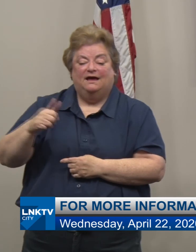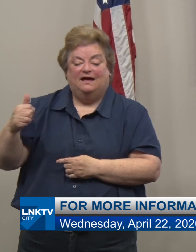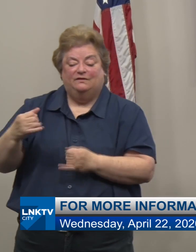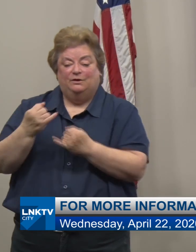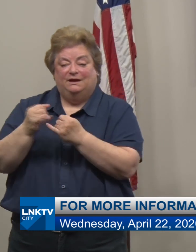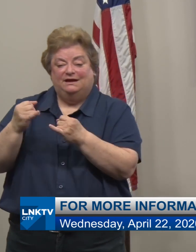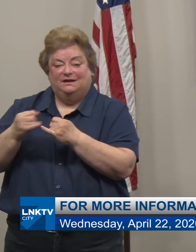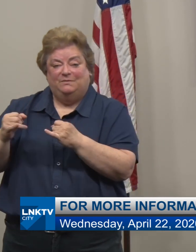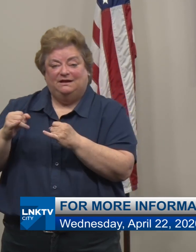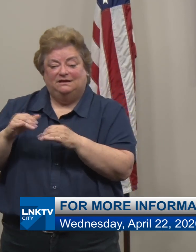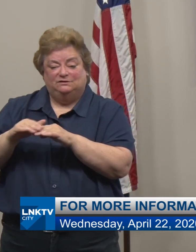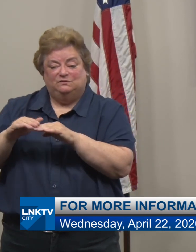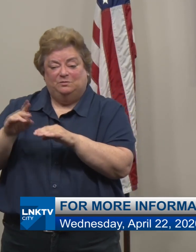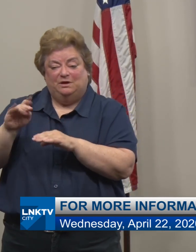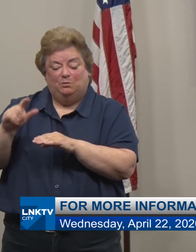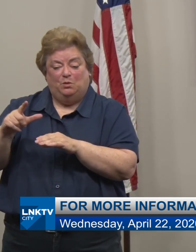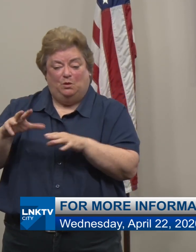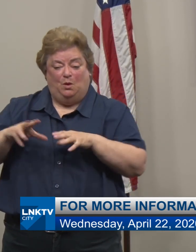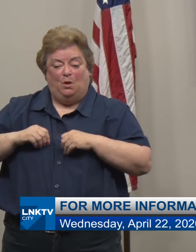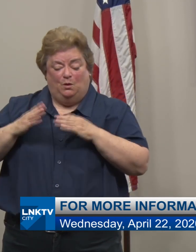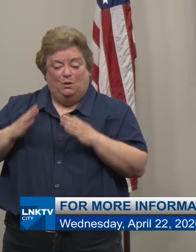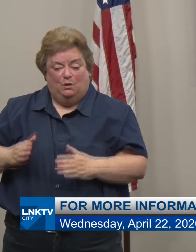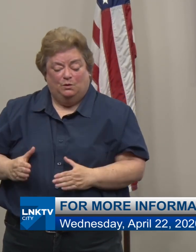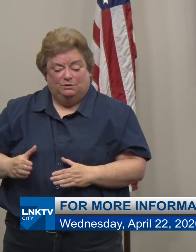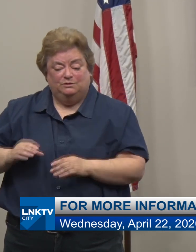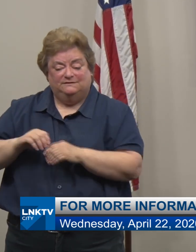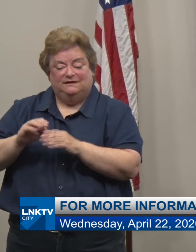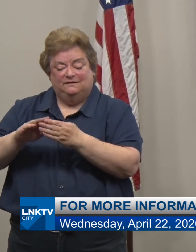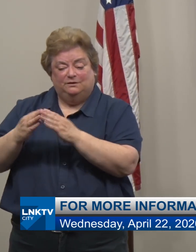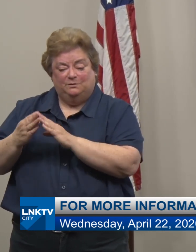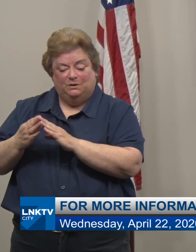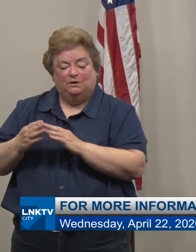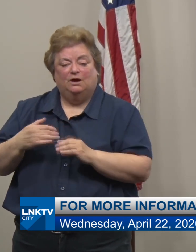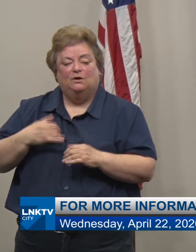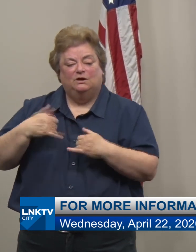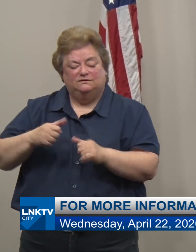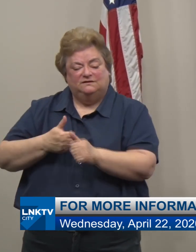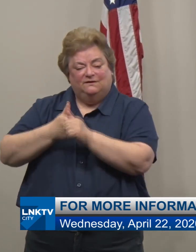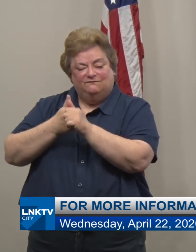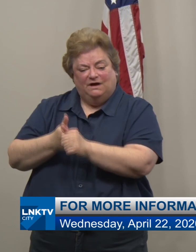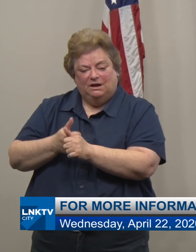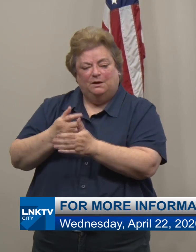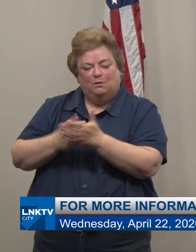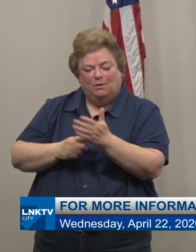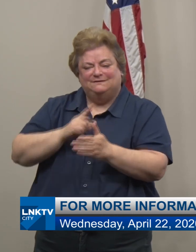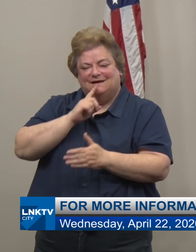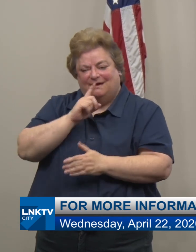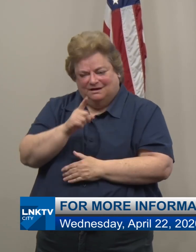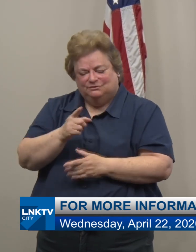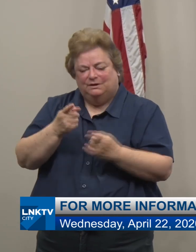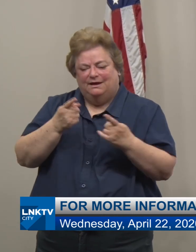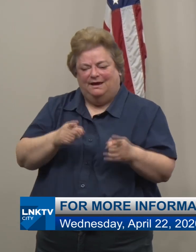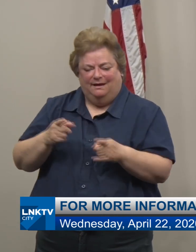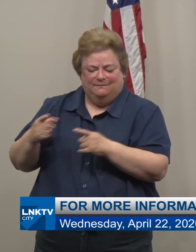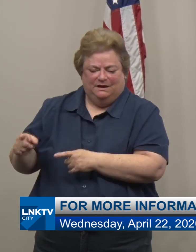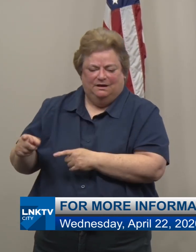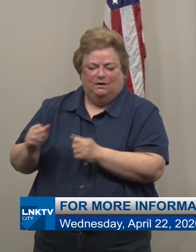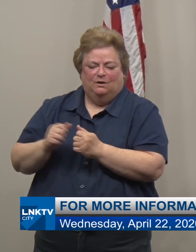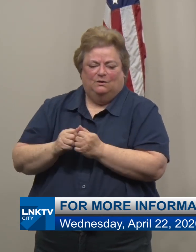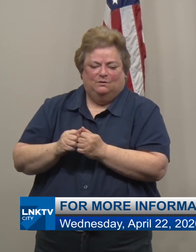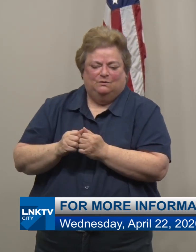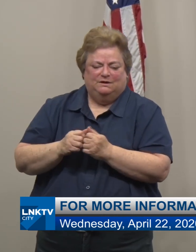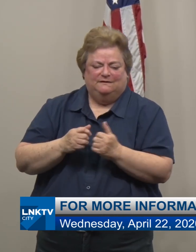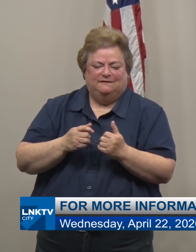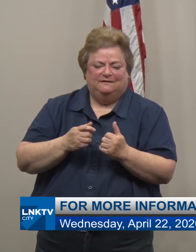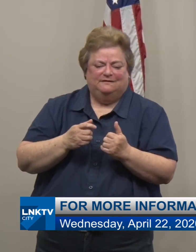independent pool owners in the community. We're still following what's really actually happening with cases in